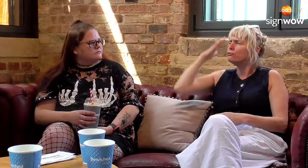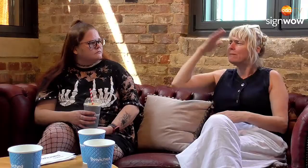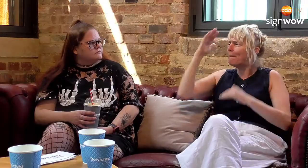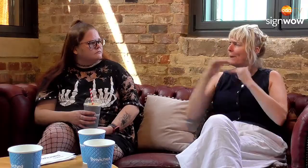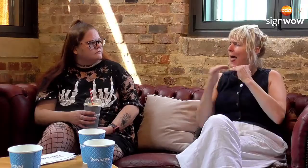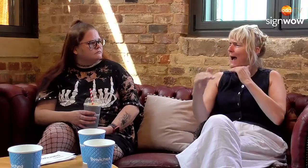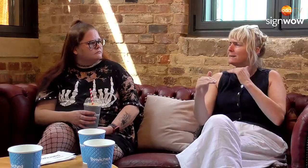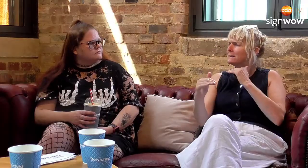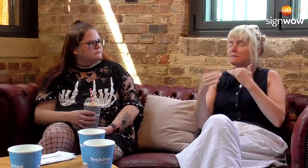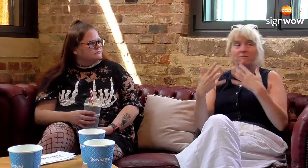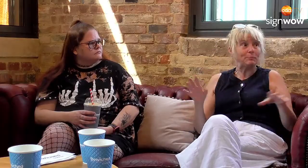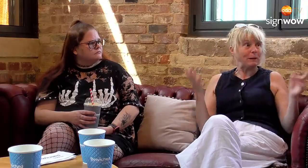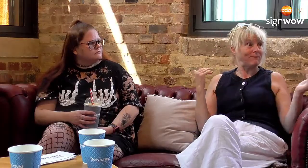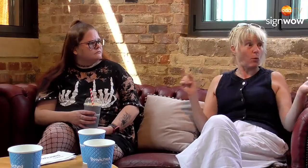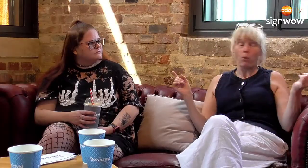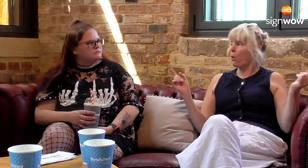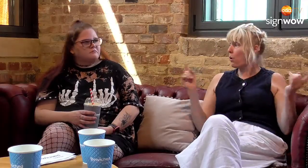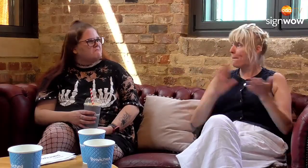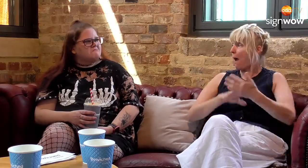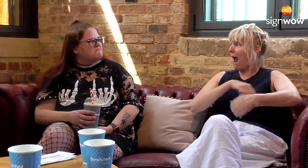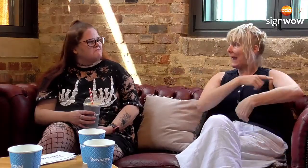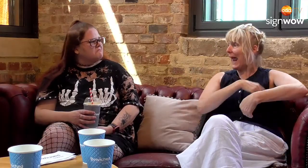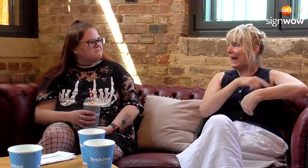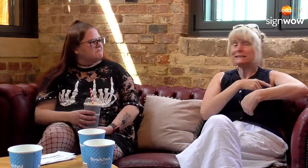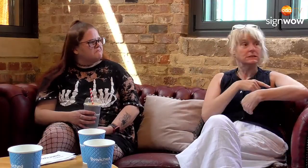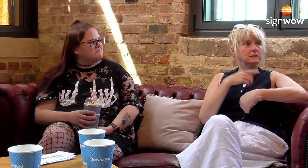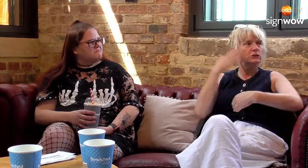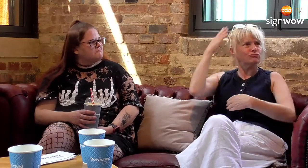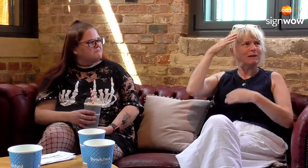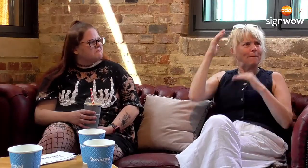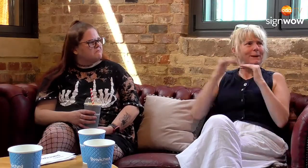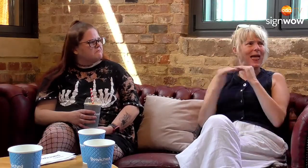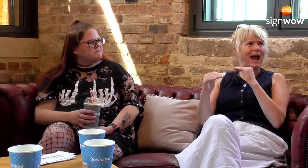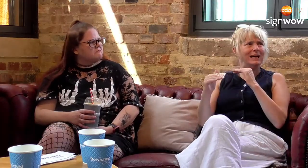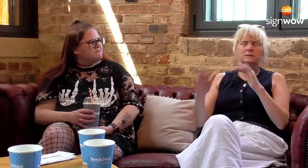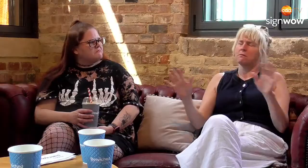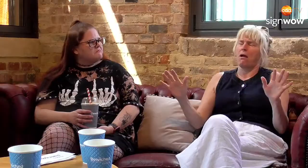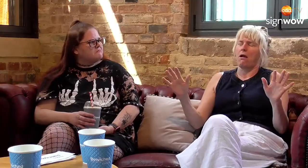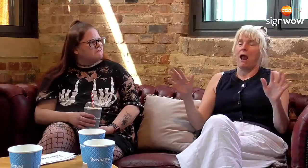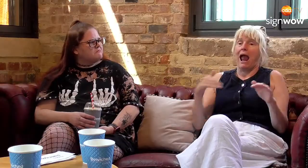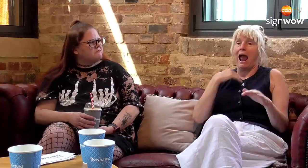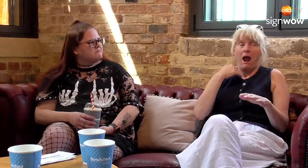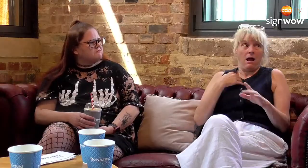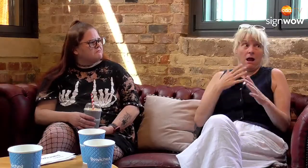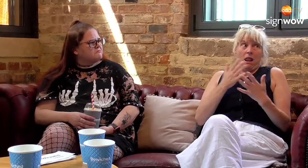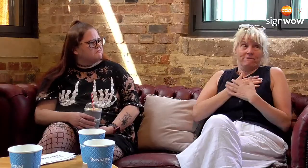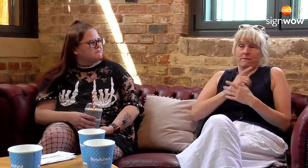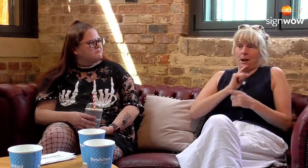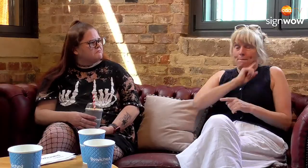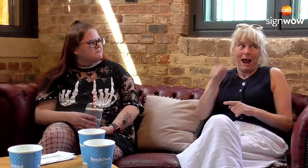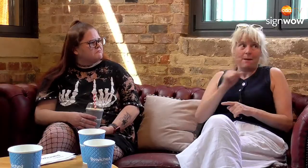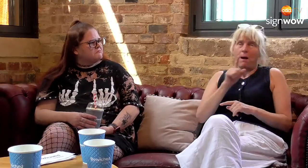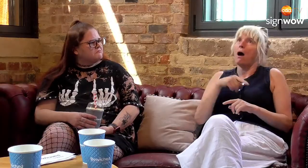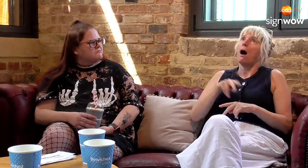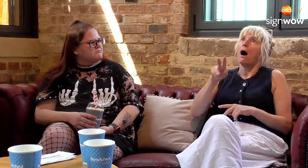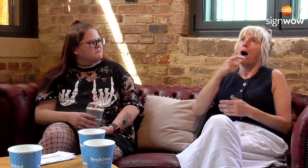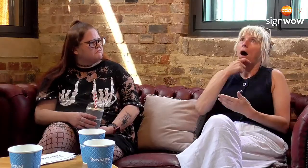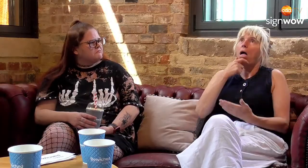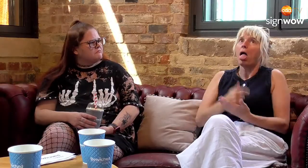They have a place there called Dreamland. Have you been there? It's in Margate. Dreamland. Oh, I love it. I keep going